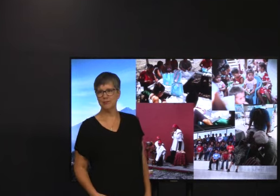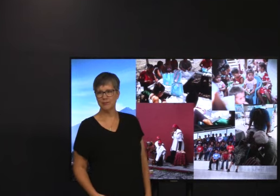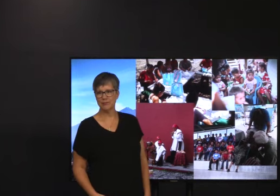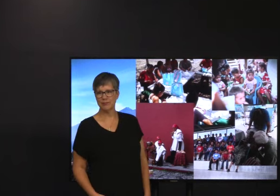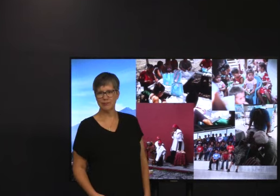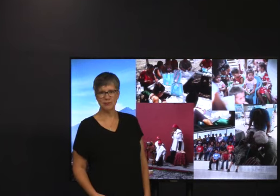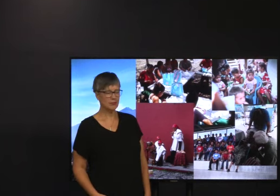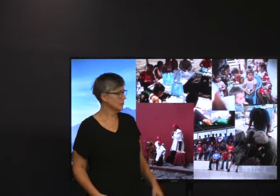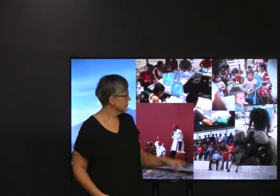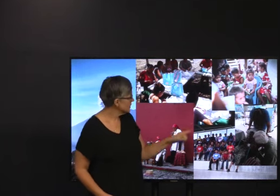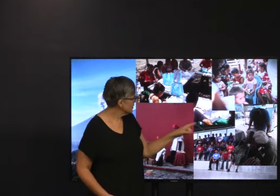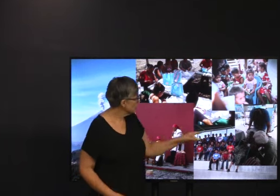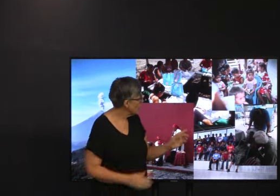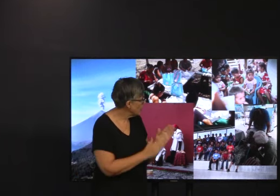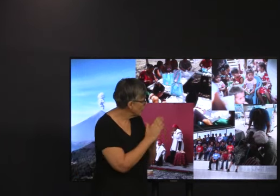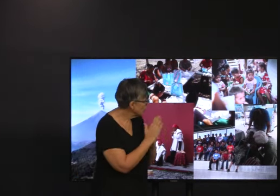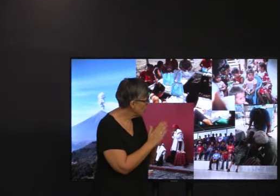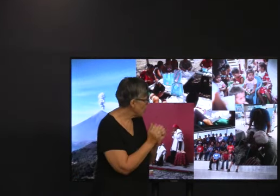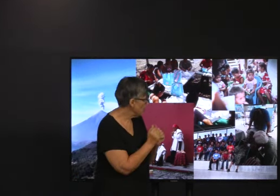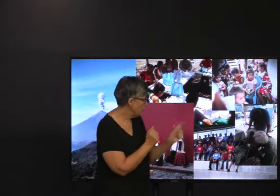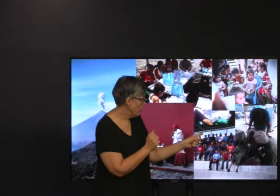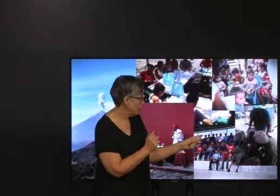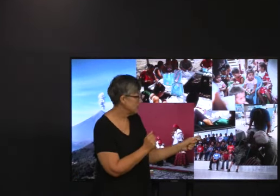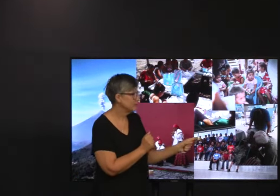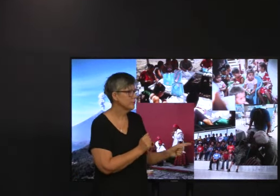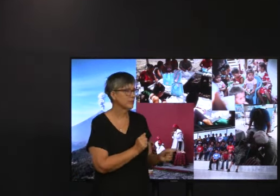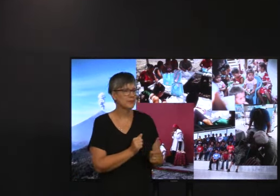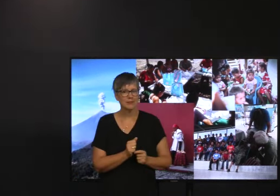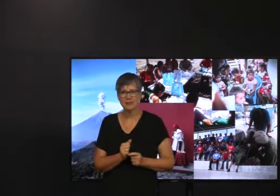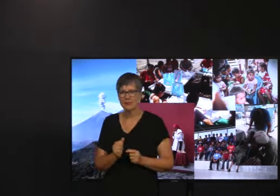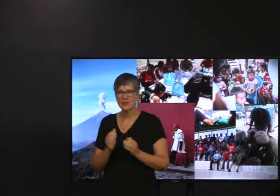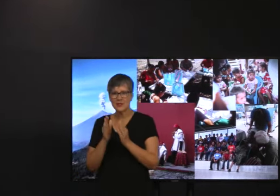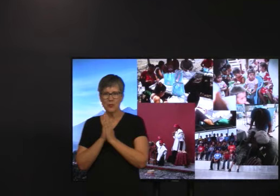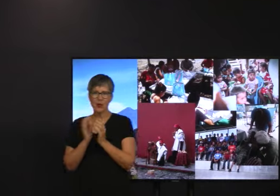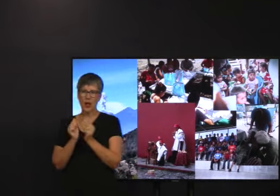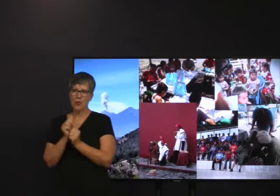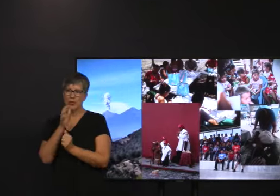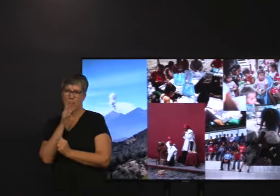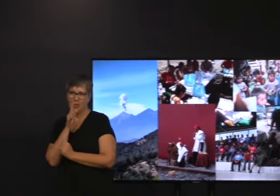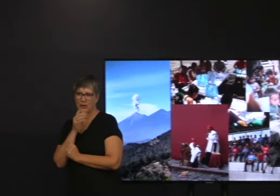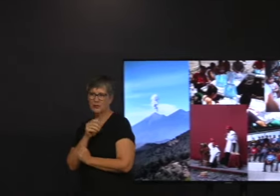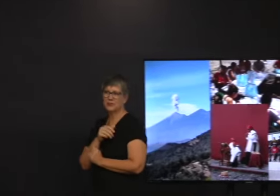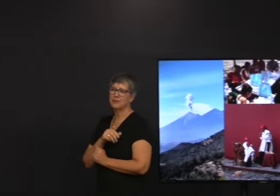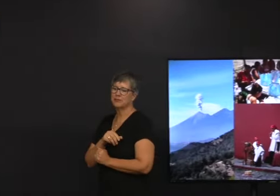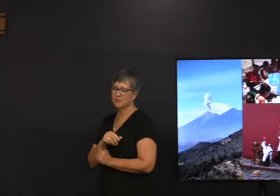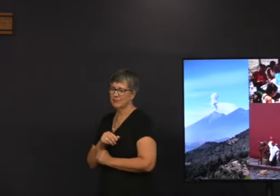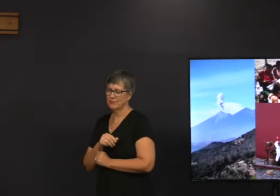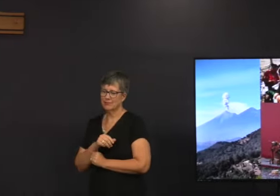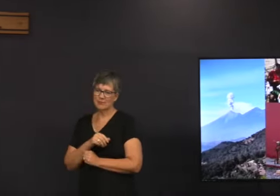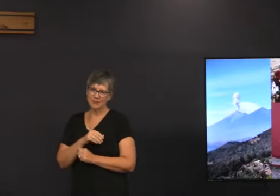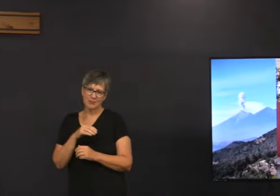This child will soon die. And our CEO of our ministry is praying with the mother and with the child,